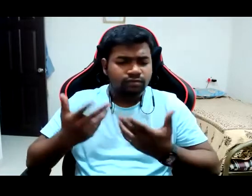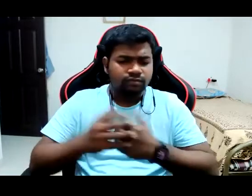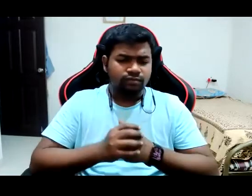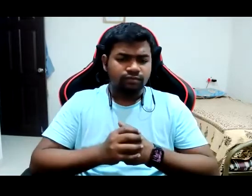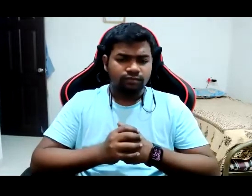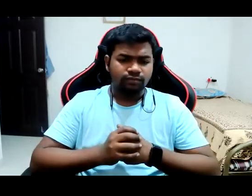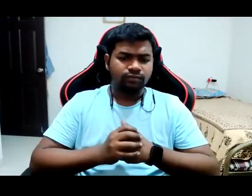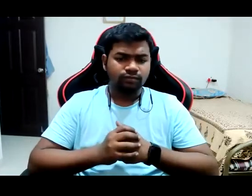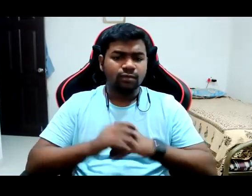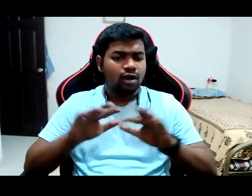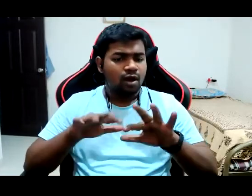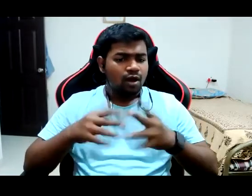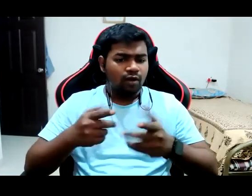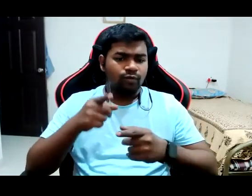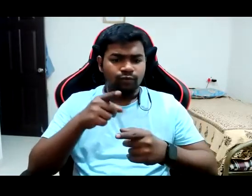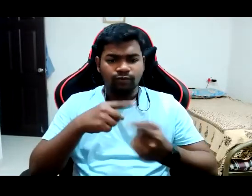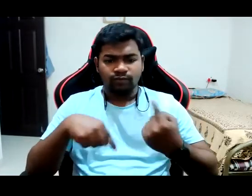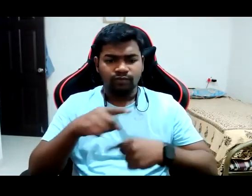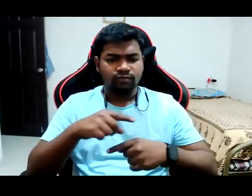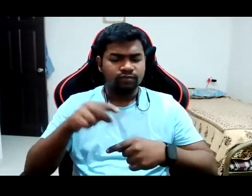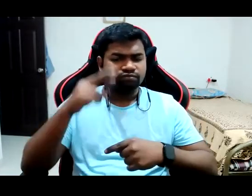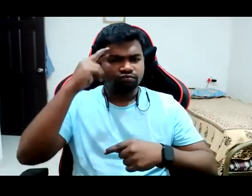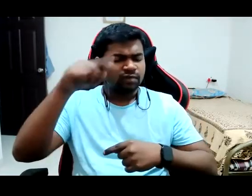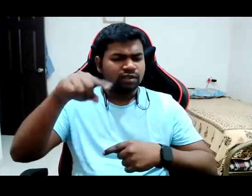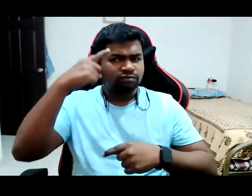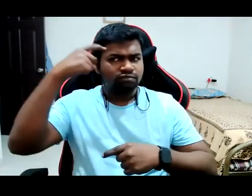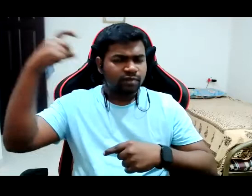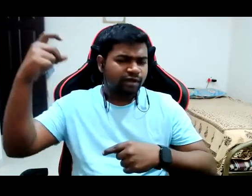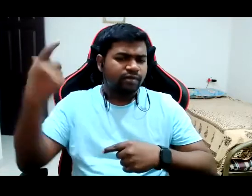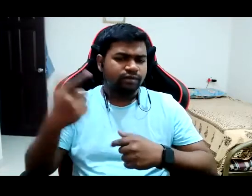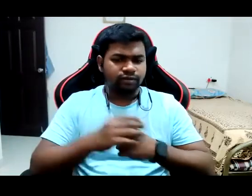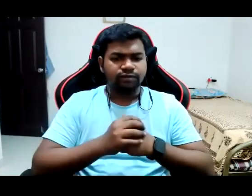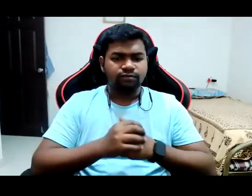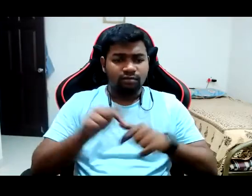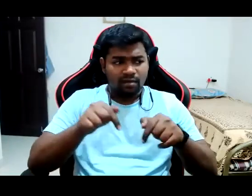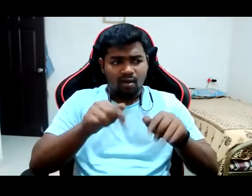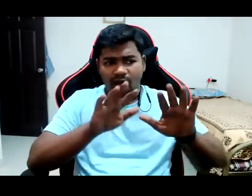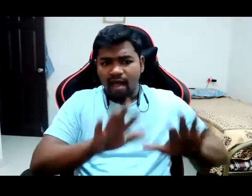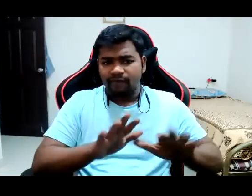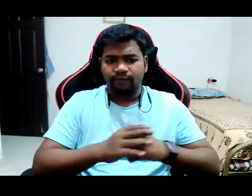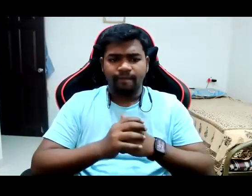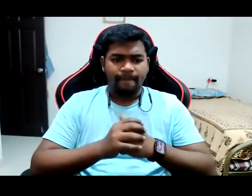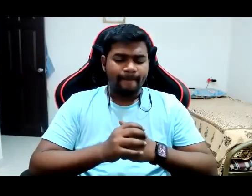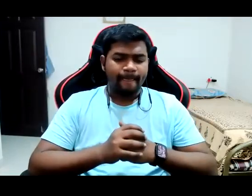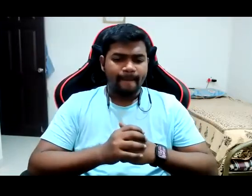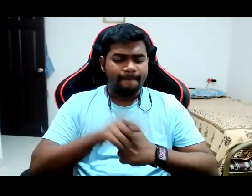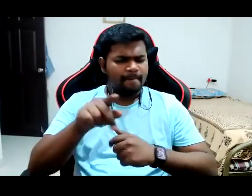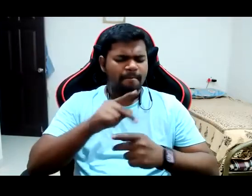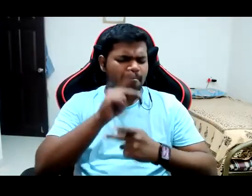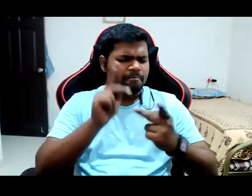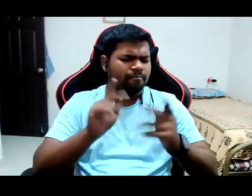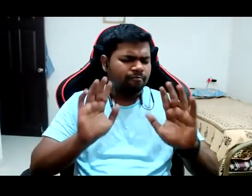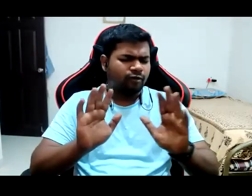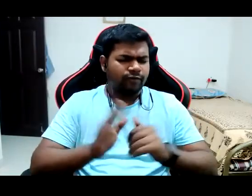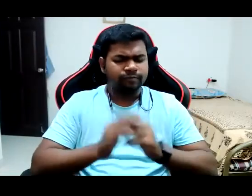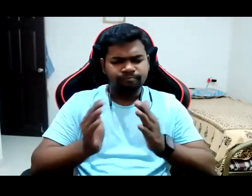is really how is it that you're reimagining something that exists today, right? So that is perfectly fine. Also, it might happen